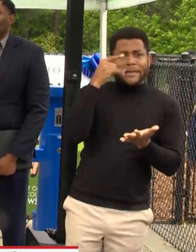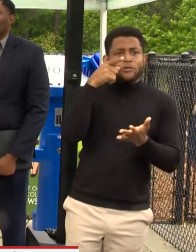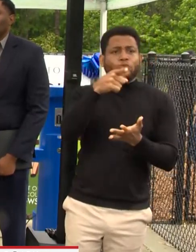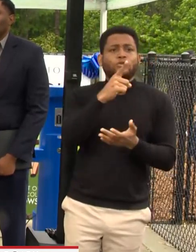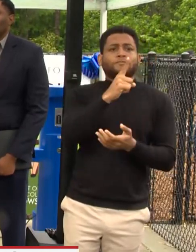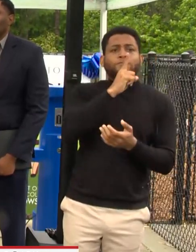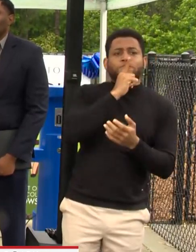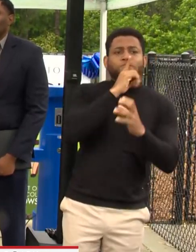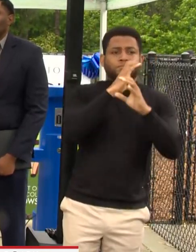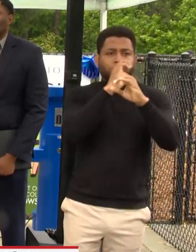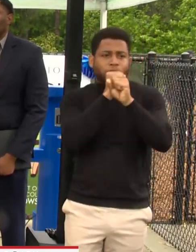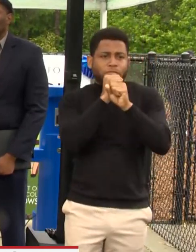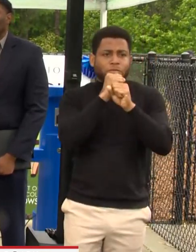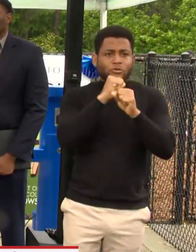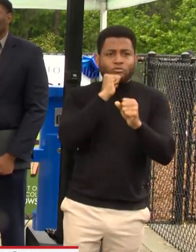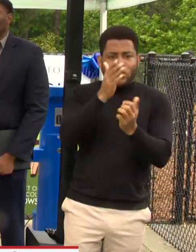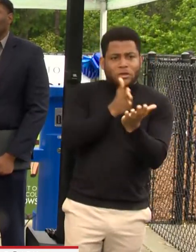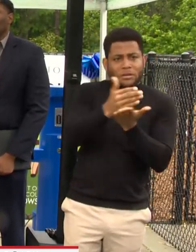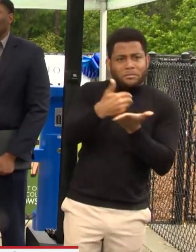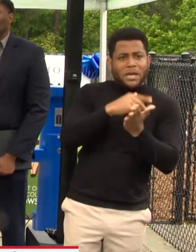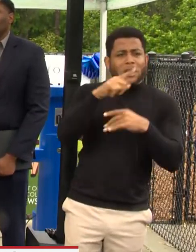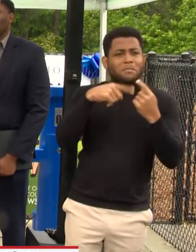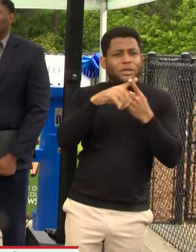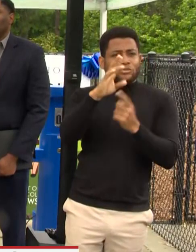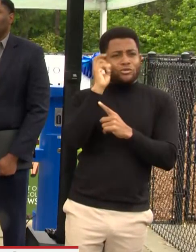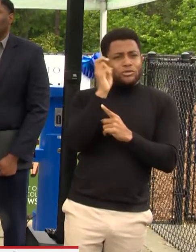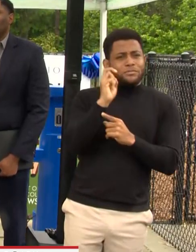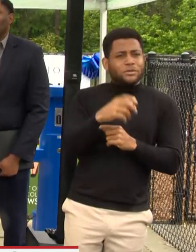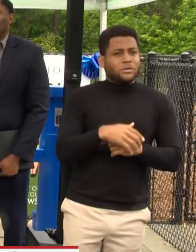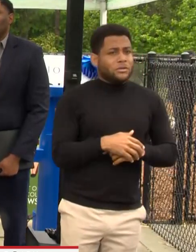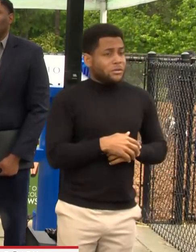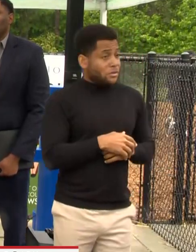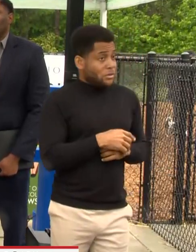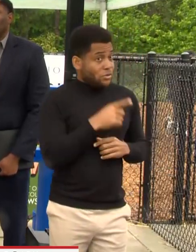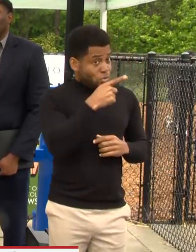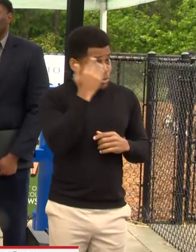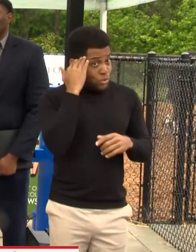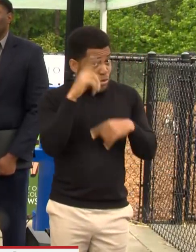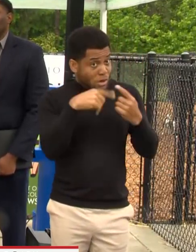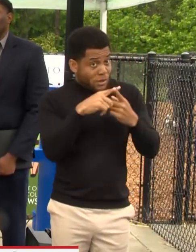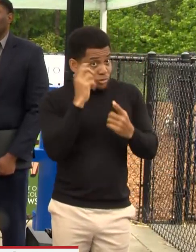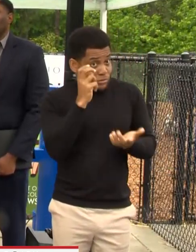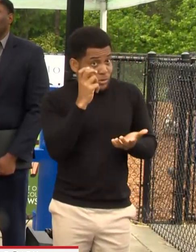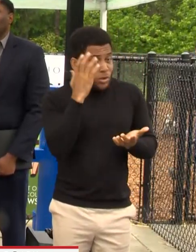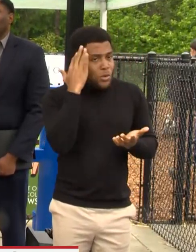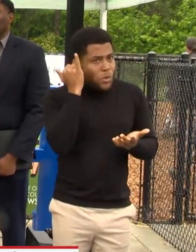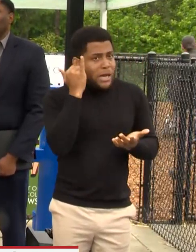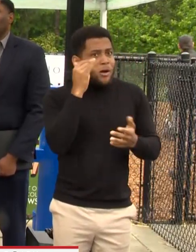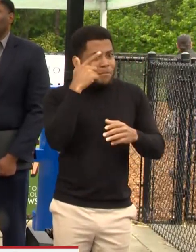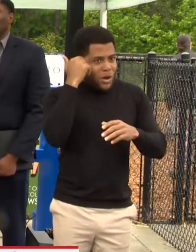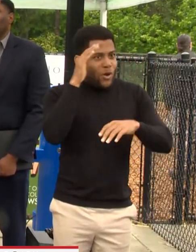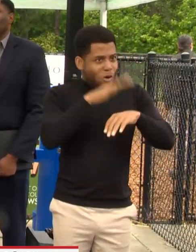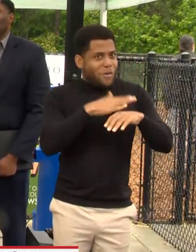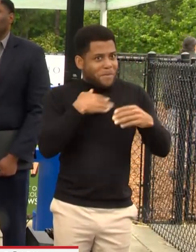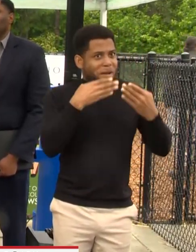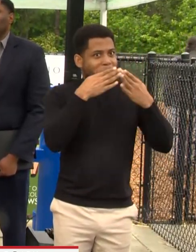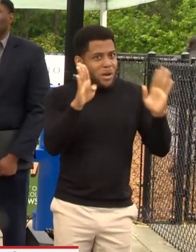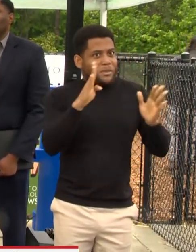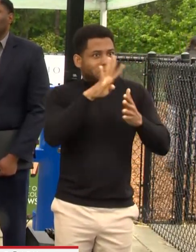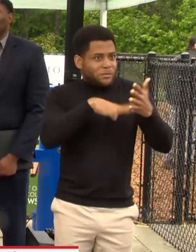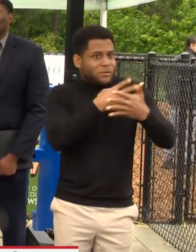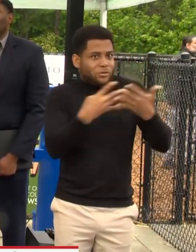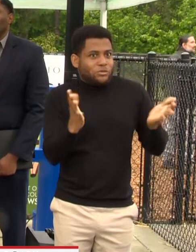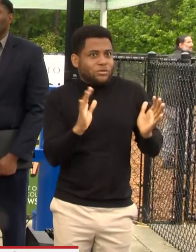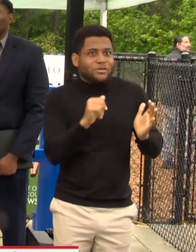reason why you know about the trip? You know why? Because it was on my public schedule. That's not a secret.